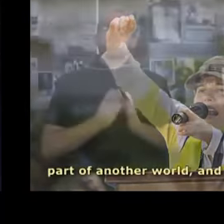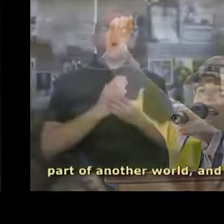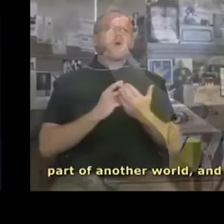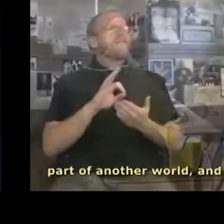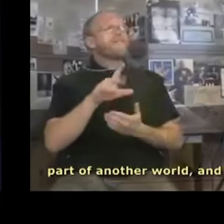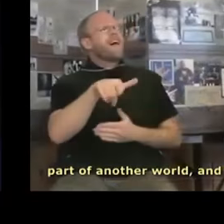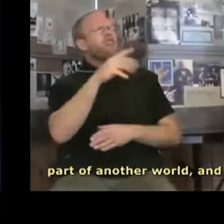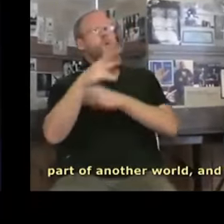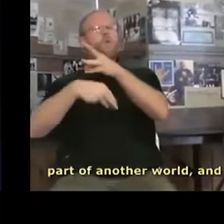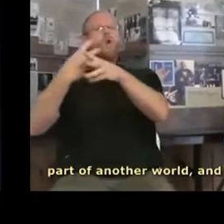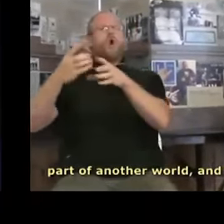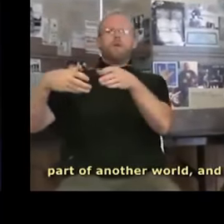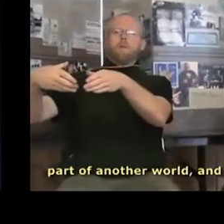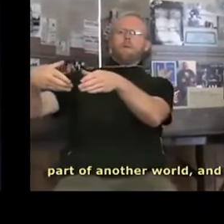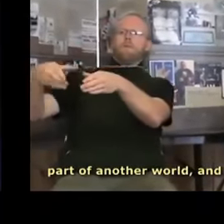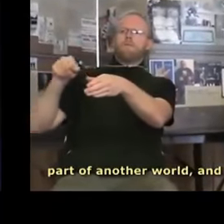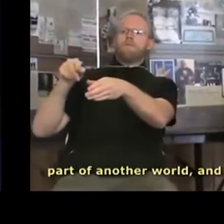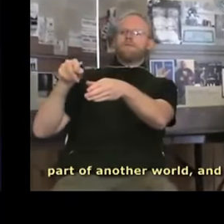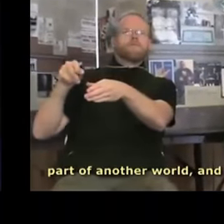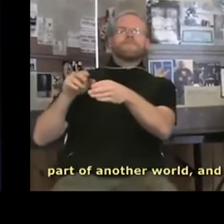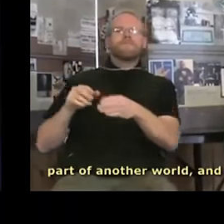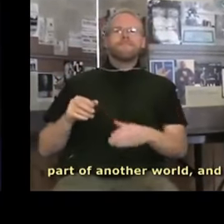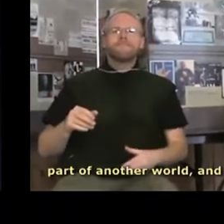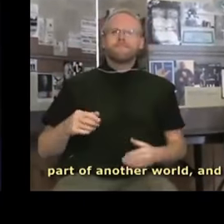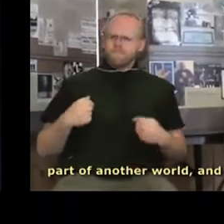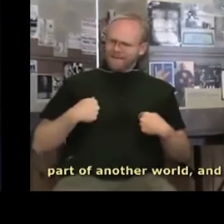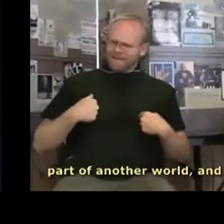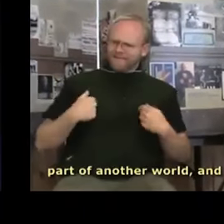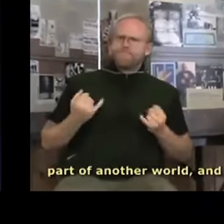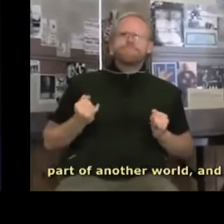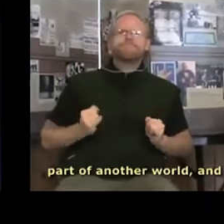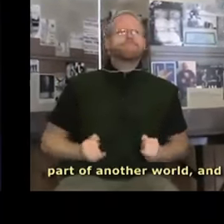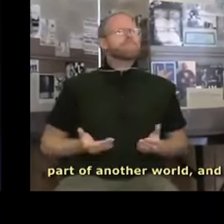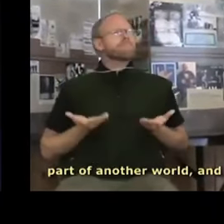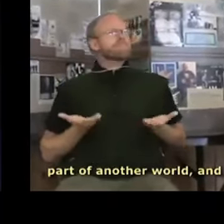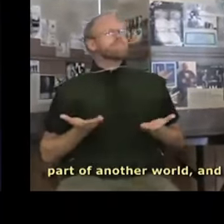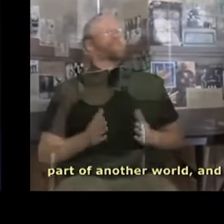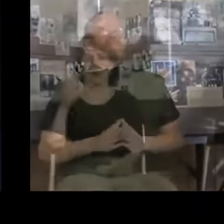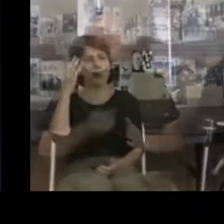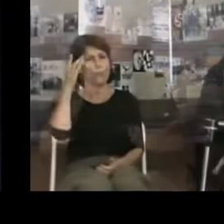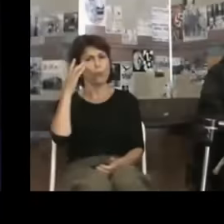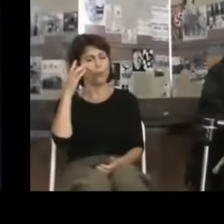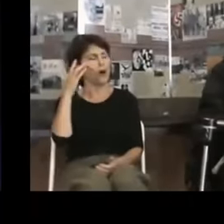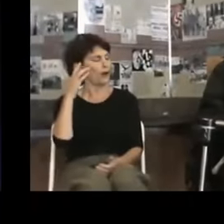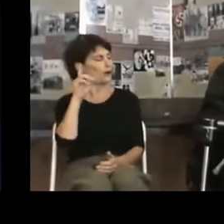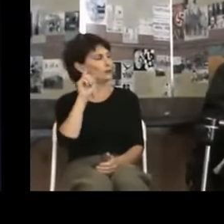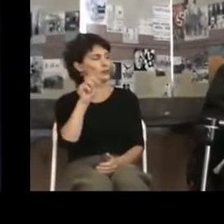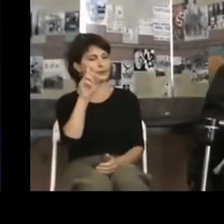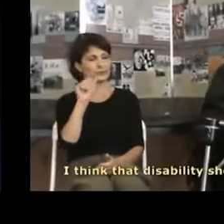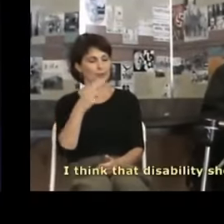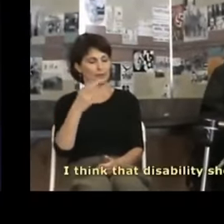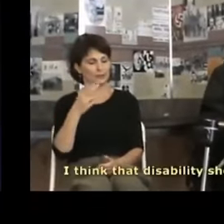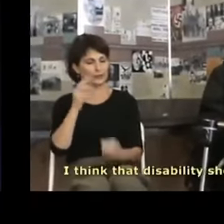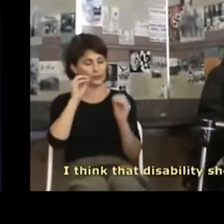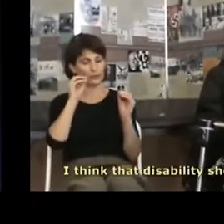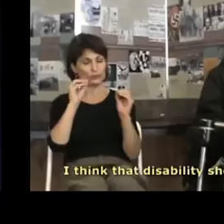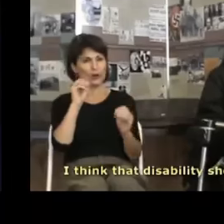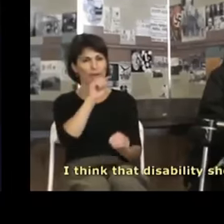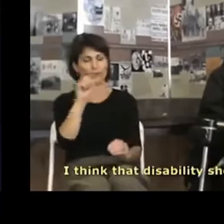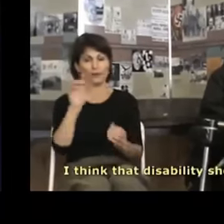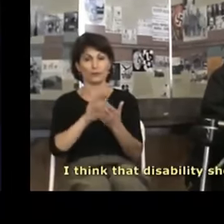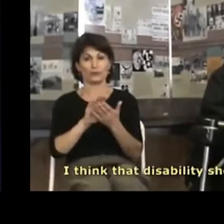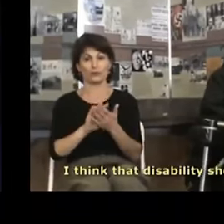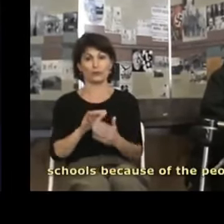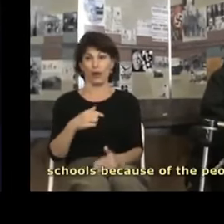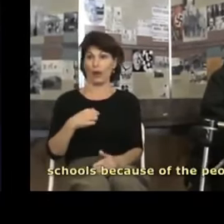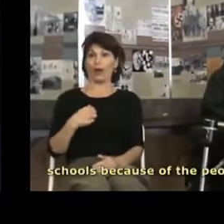part of another world, someone part of another world, and I think that's great. I think